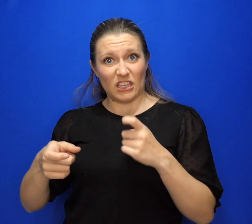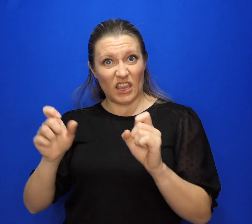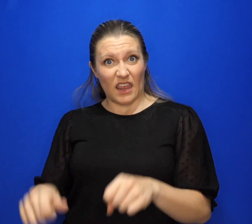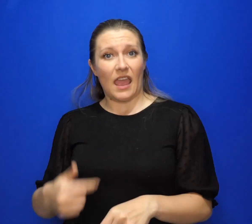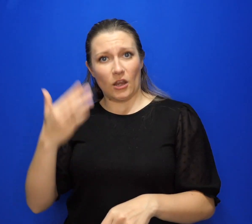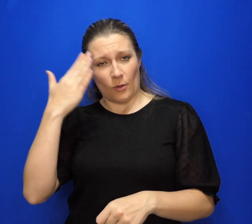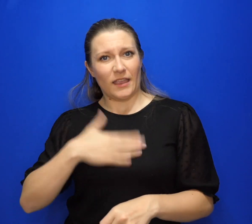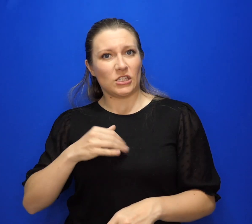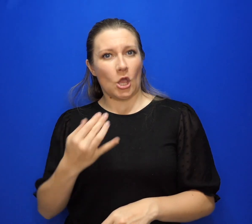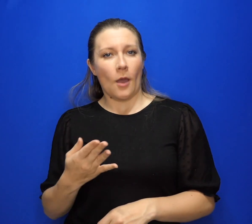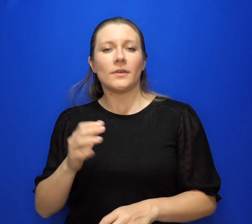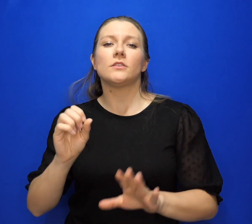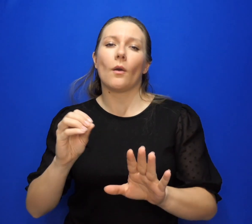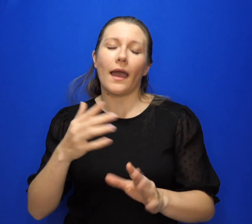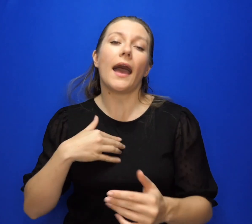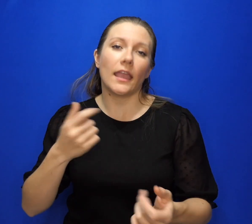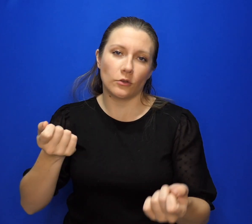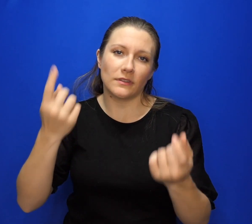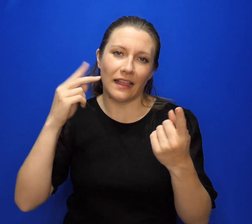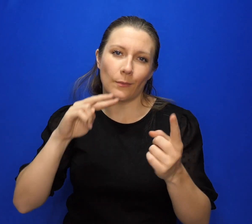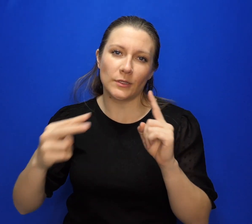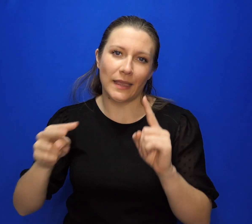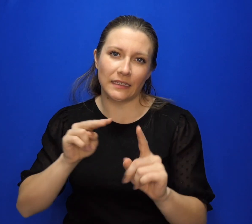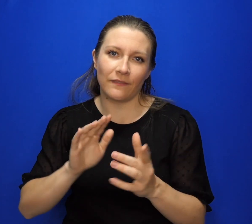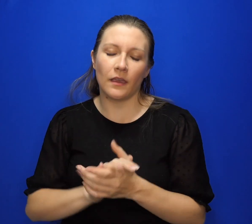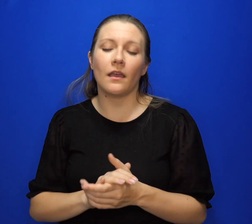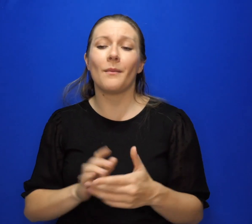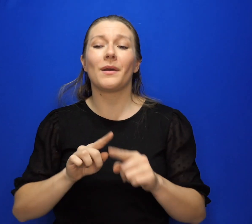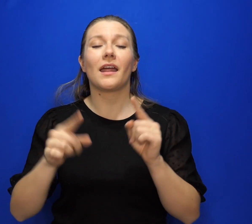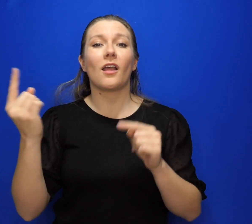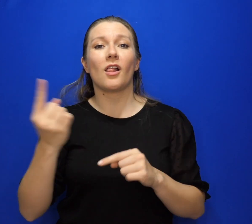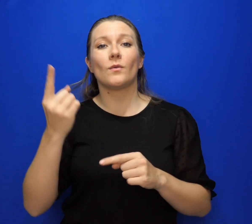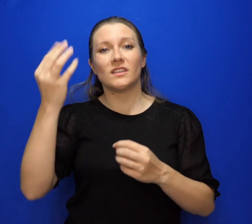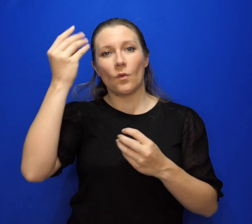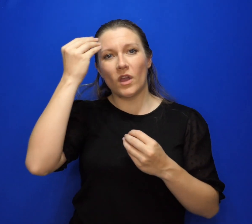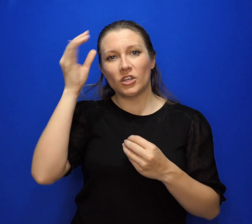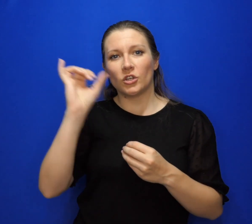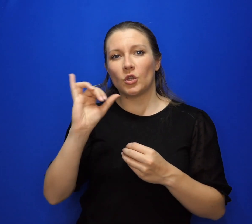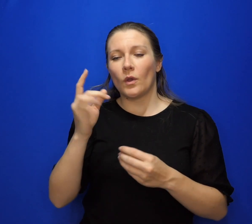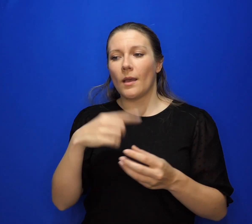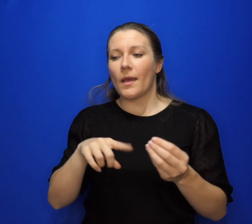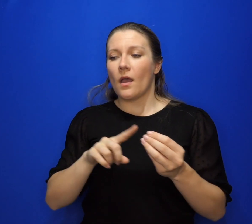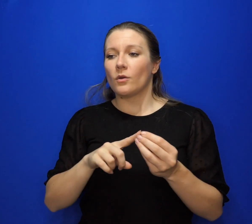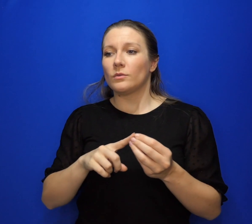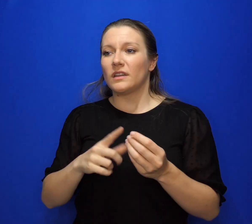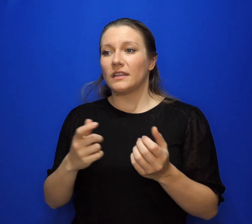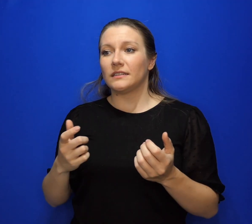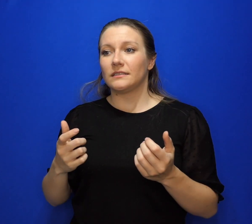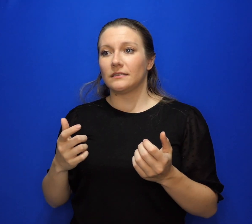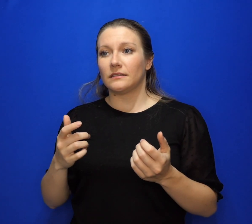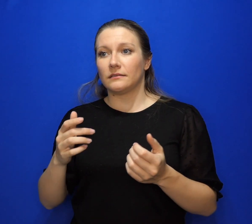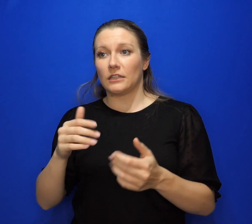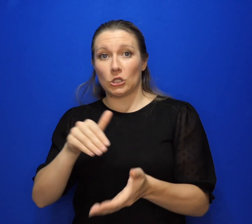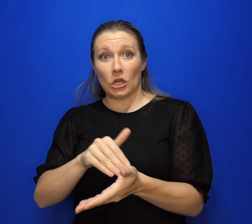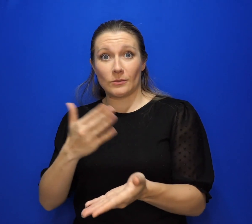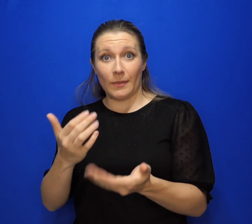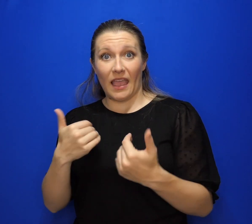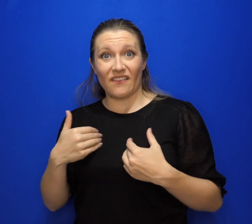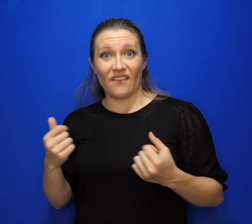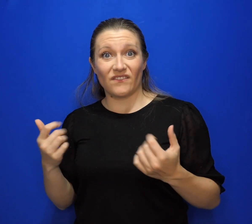that. I also always wonder about the fear the doctor must have. Like, how did you do